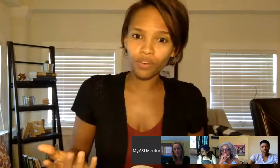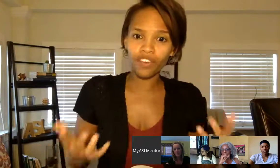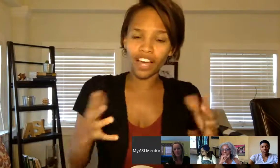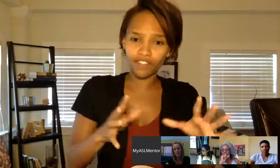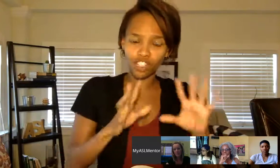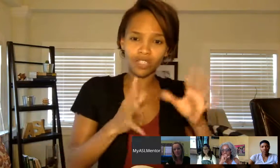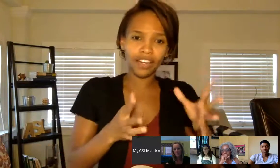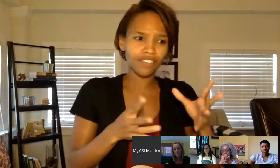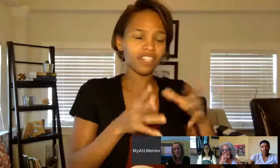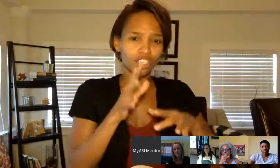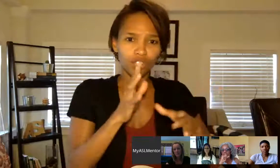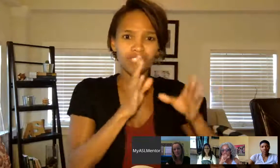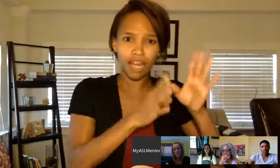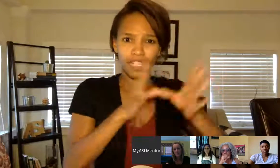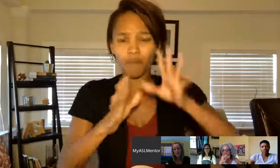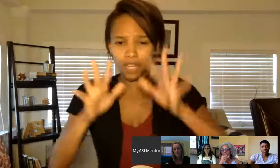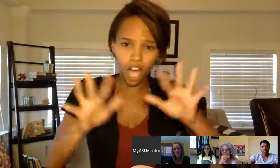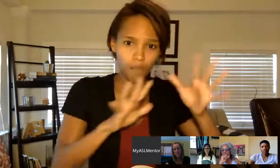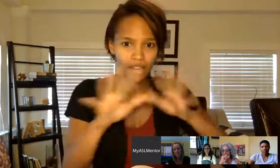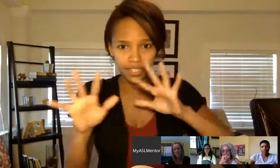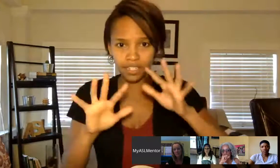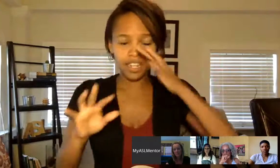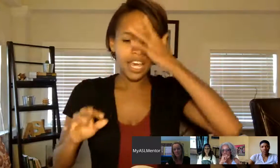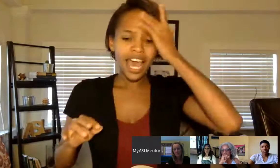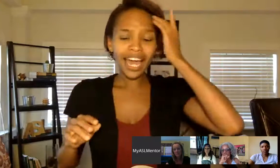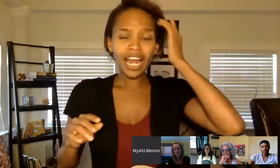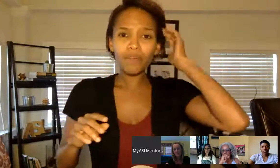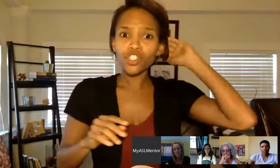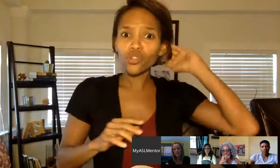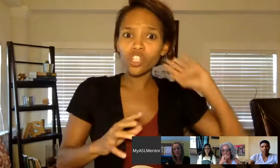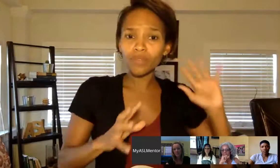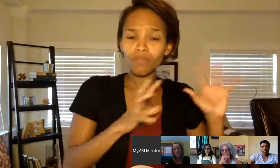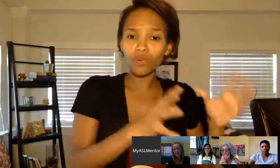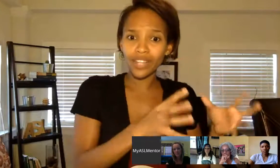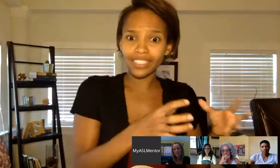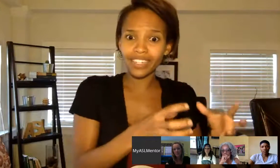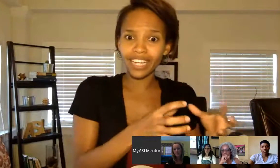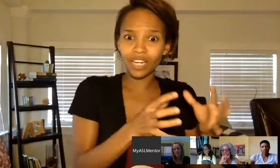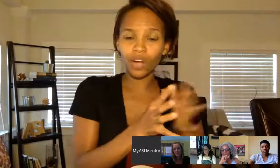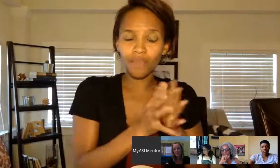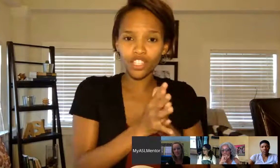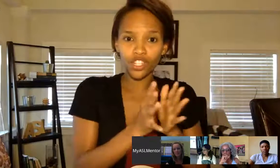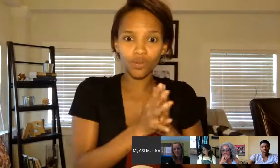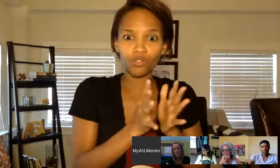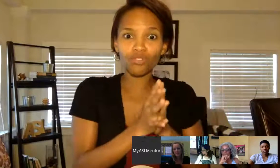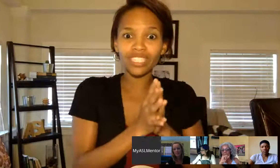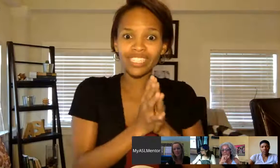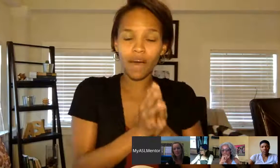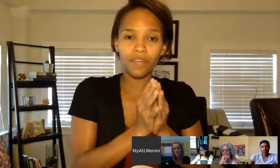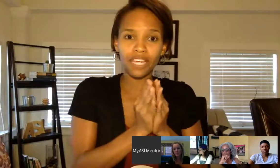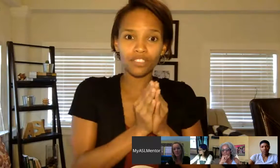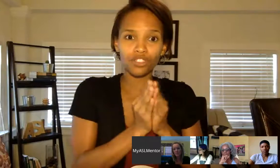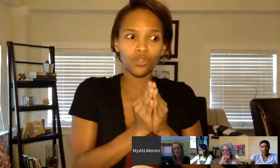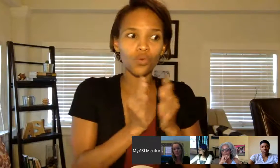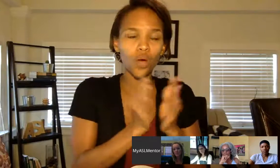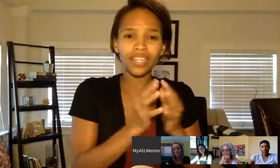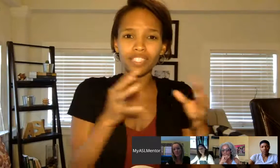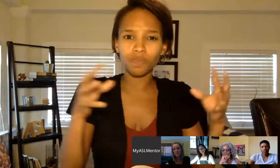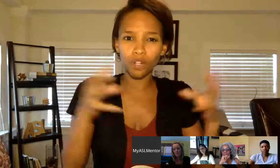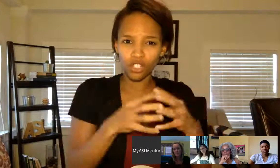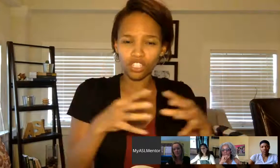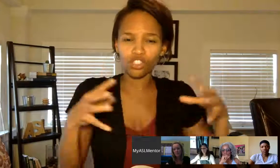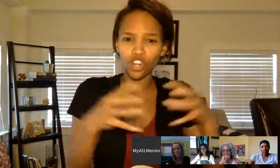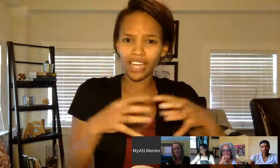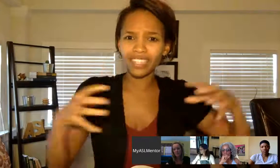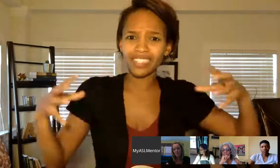bit. We've kind of stuck to time, topic, comment, and I'm going to do a little bit more of that tonight because I want to make sure that we're really tapping into what is